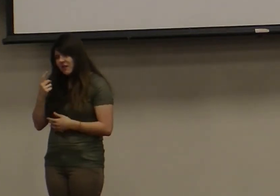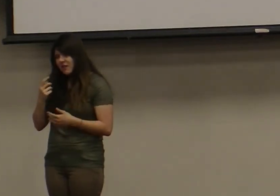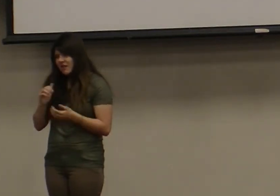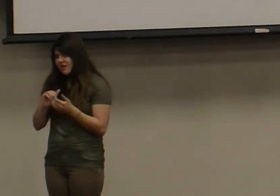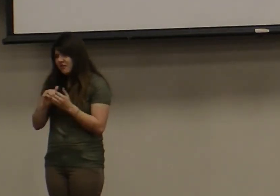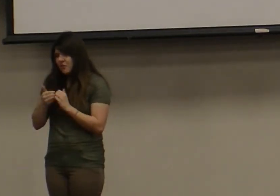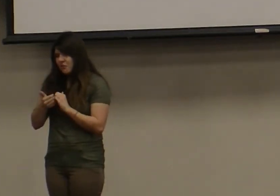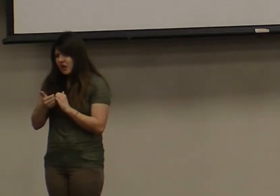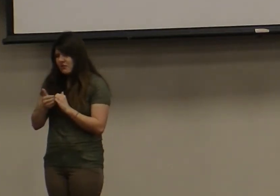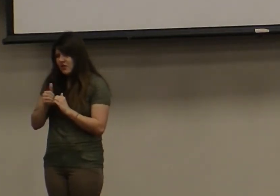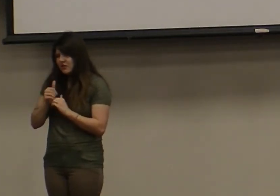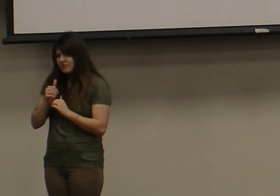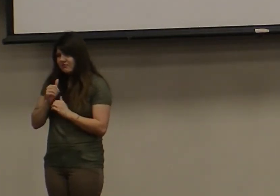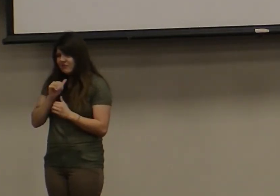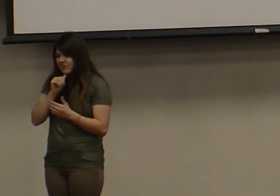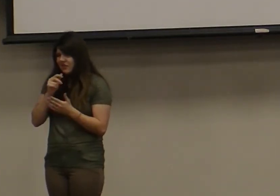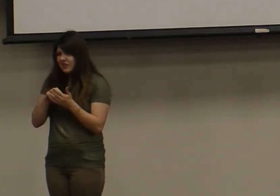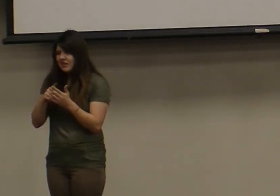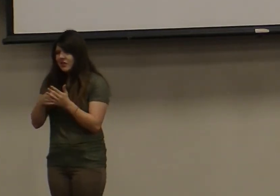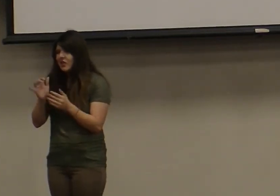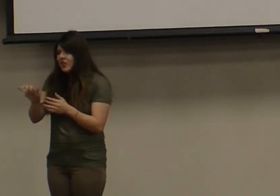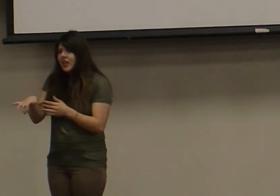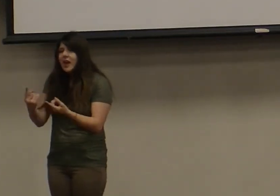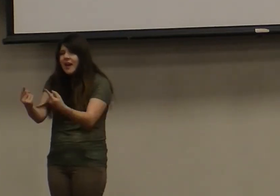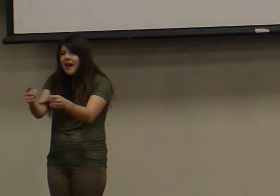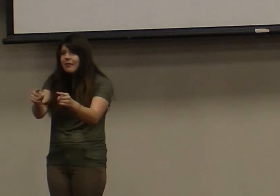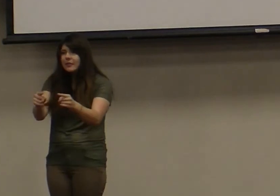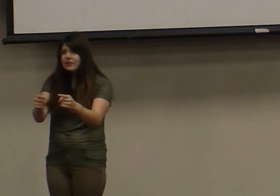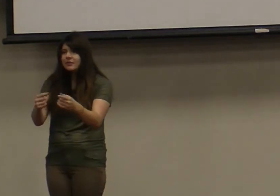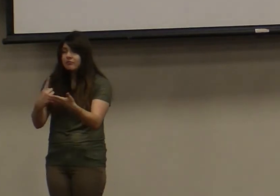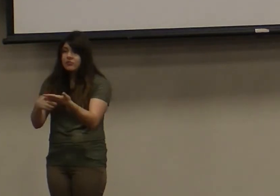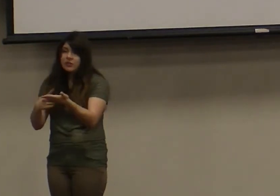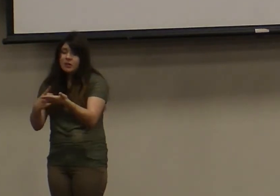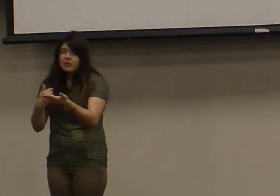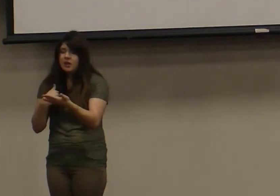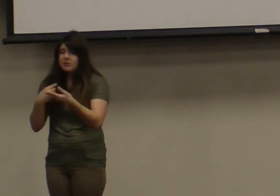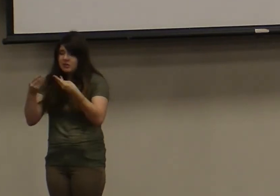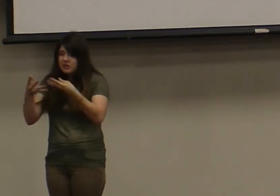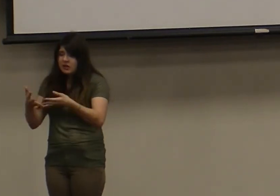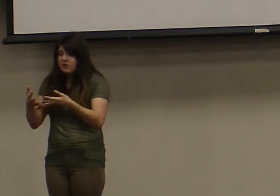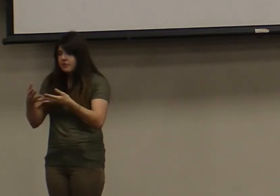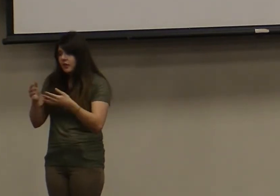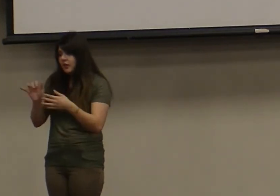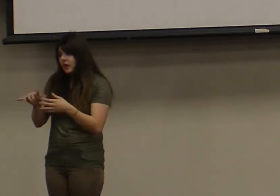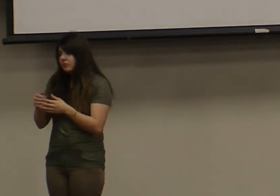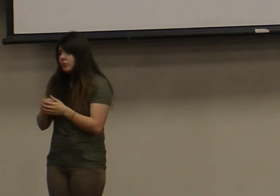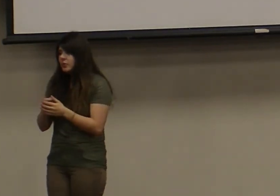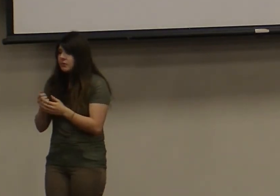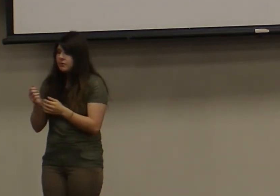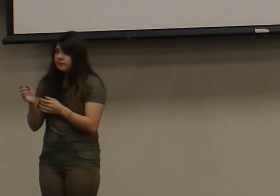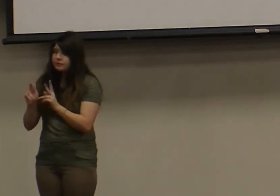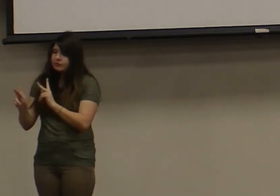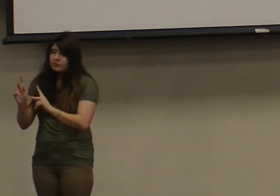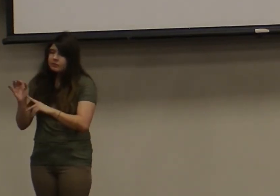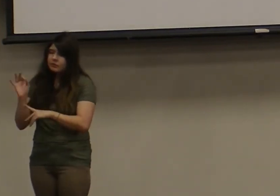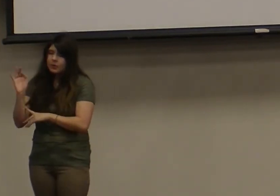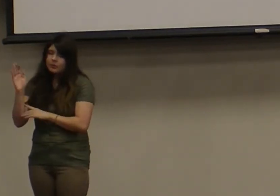however unintentional it happens, we sometimes leave that impression with those who preach.